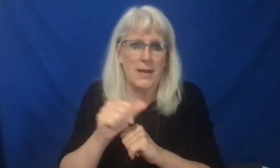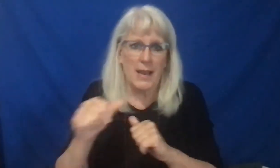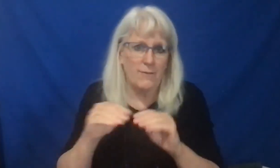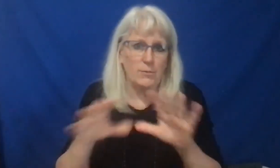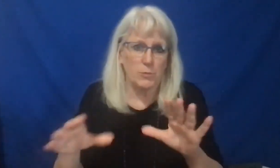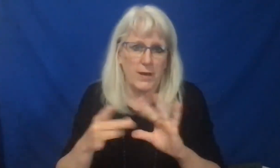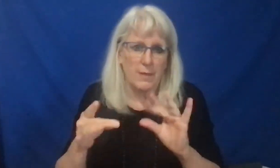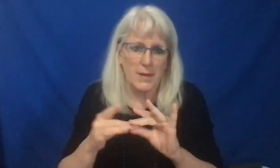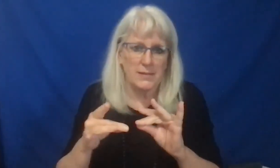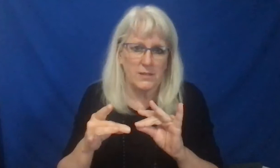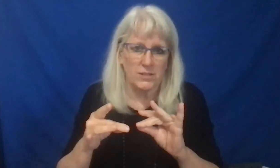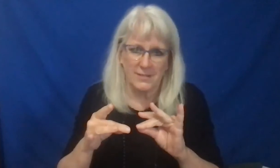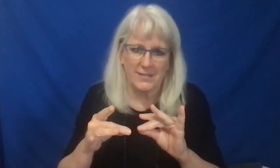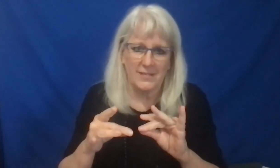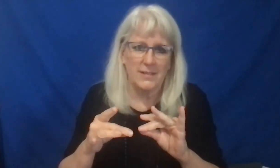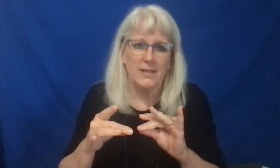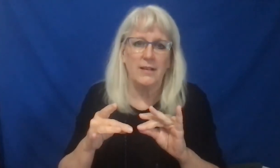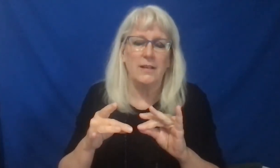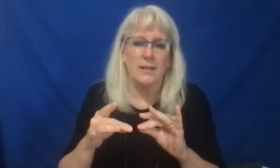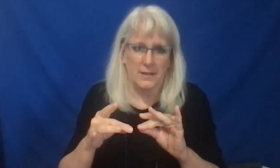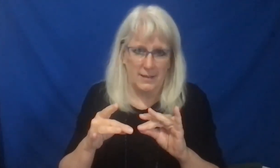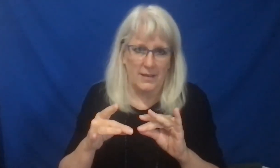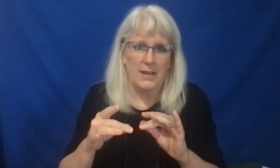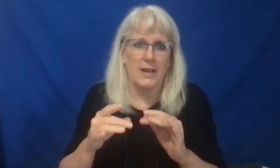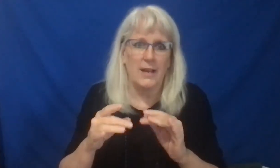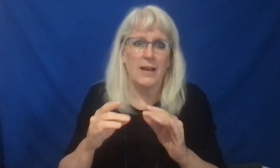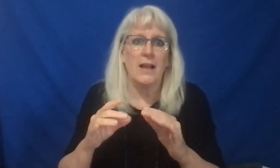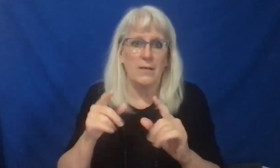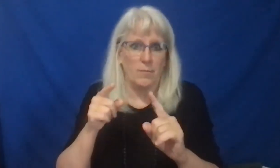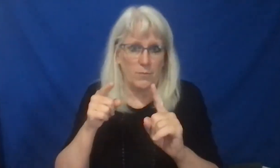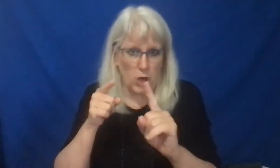the opposite. It protects the message so that we can carry it. And